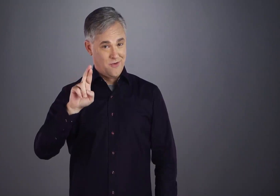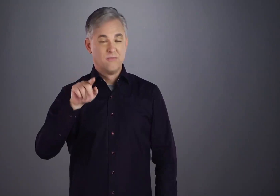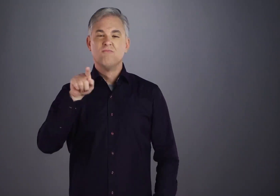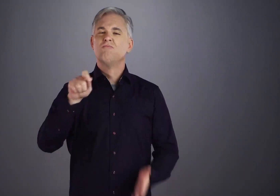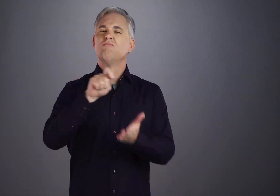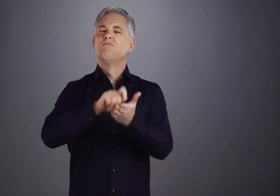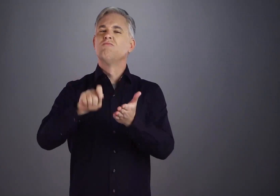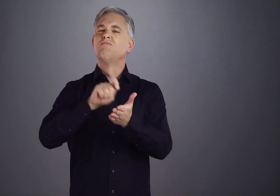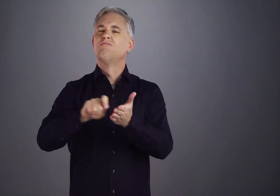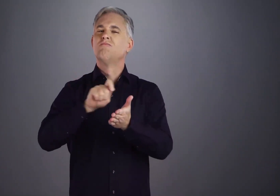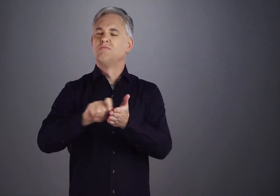and God.